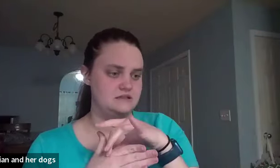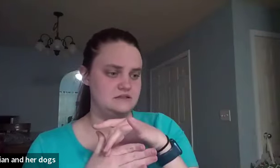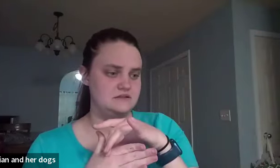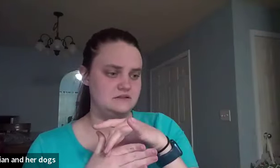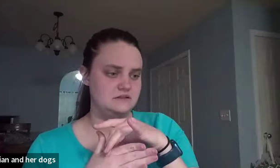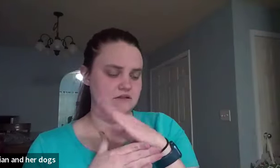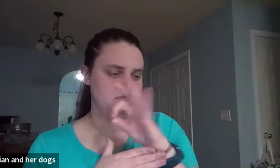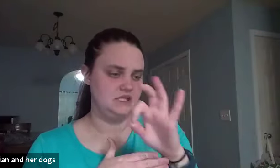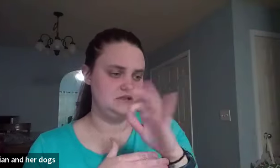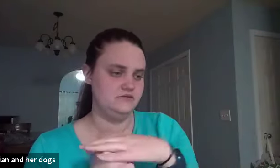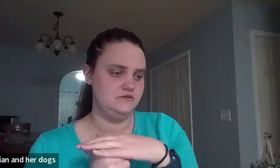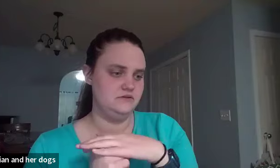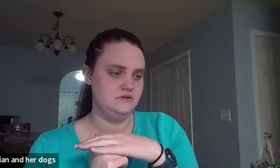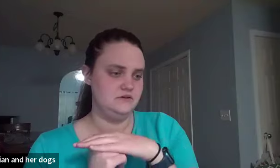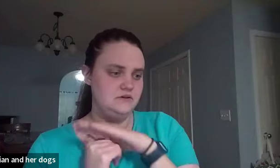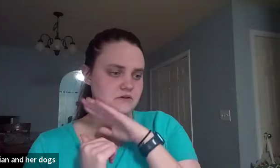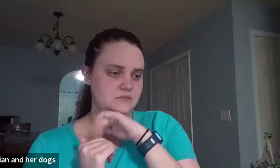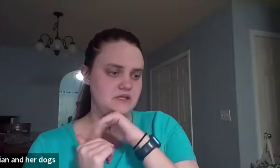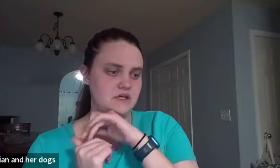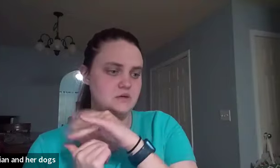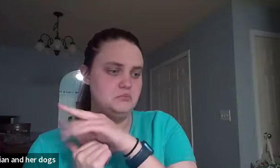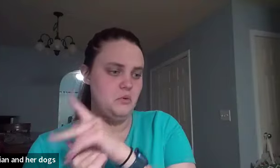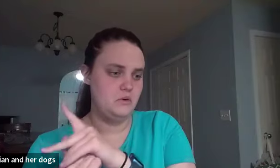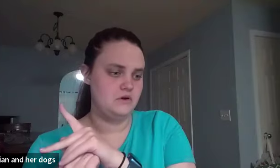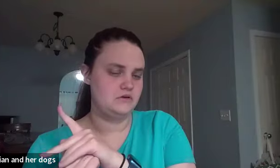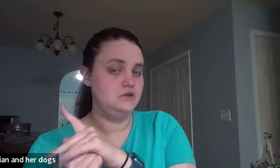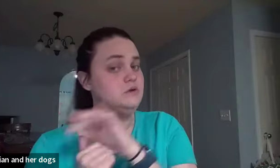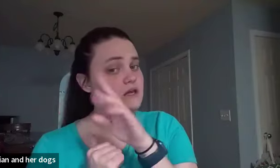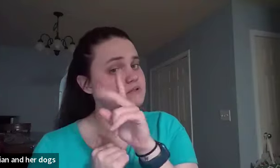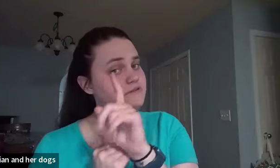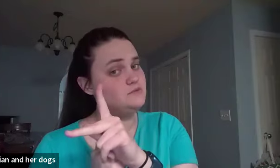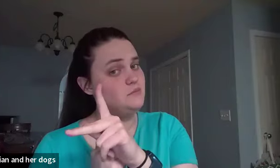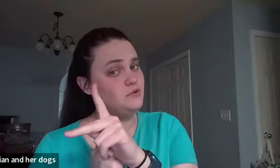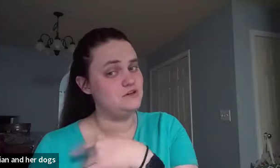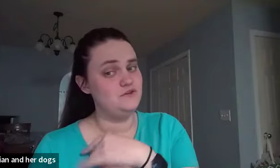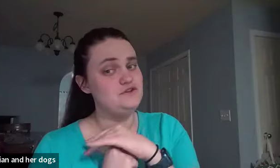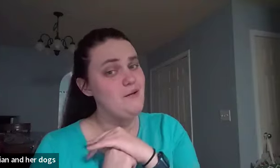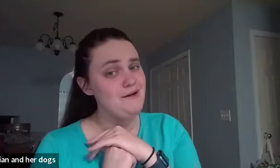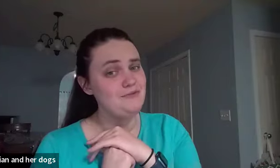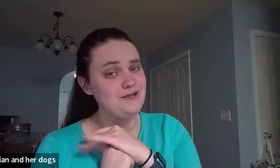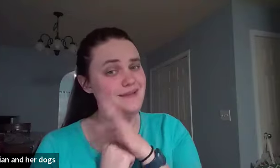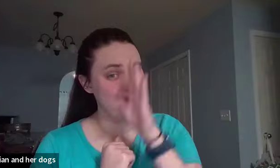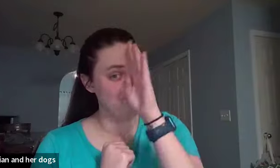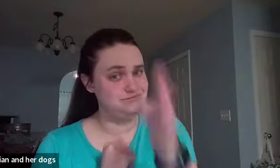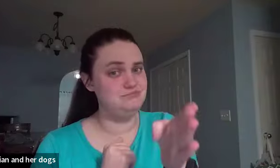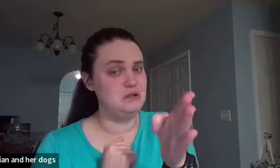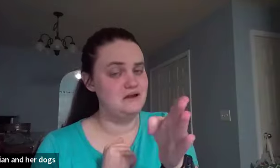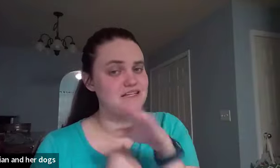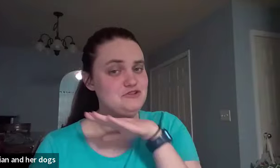meat, beef, pig, pork. You can always finger spell pork too. If you don't want to be like blunt and